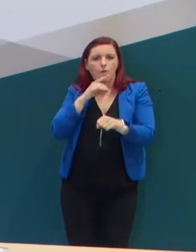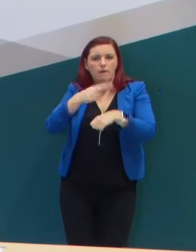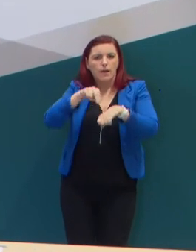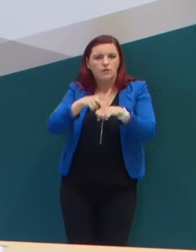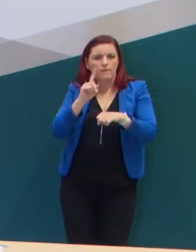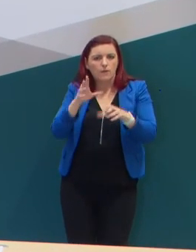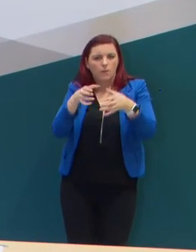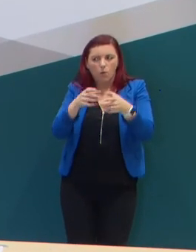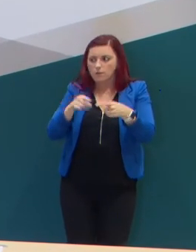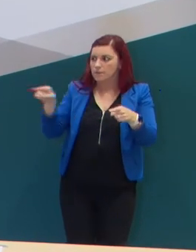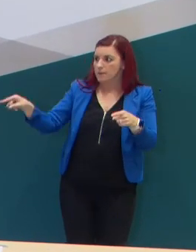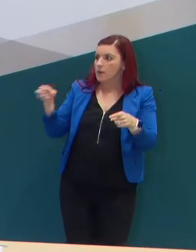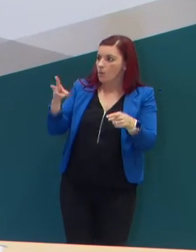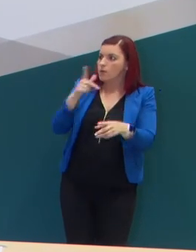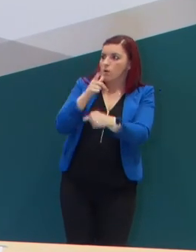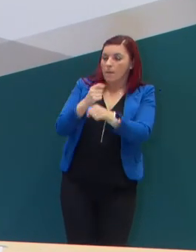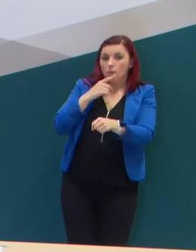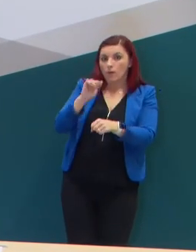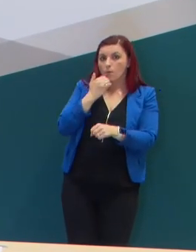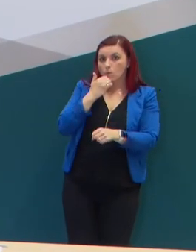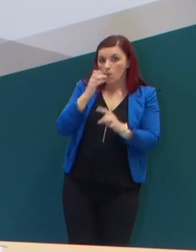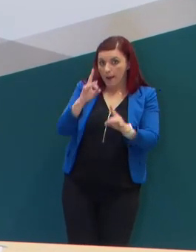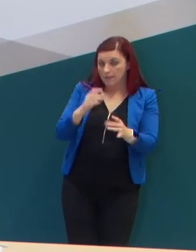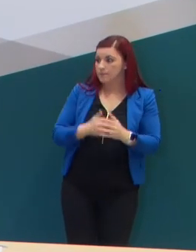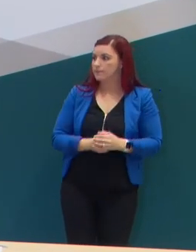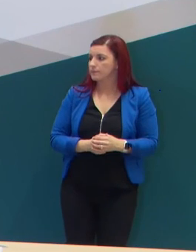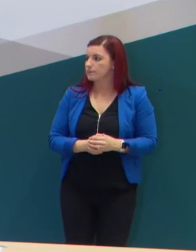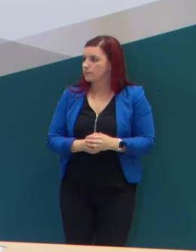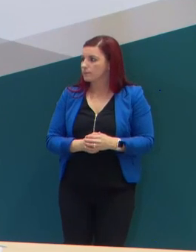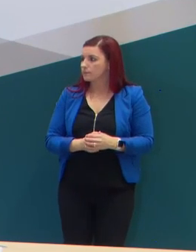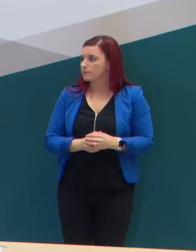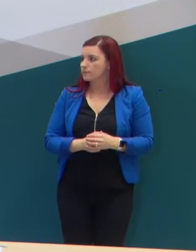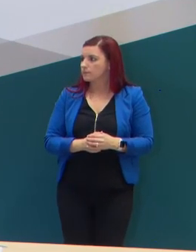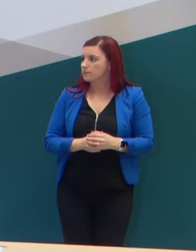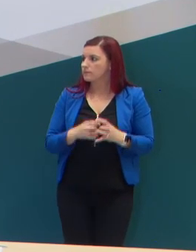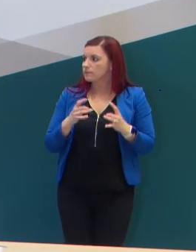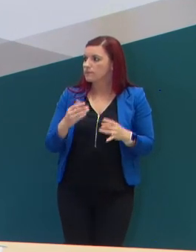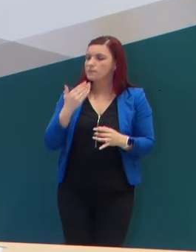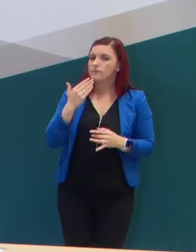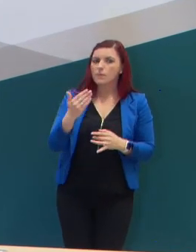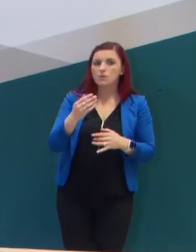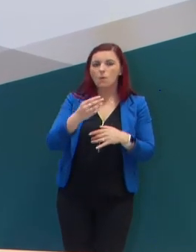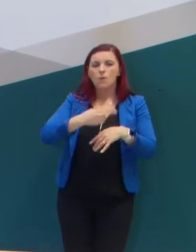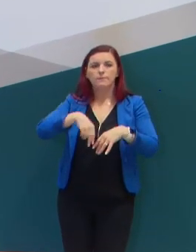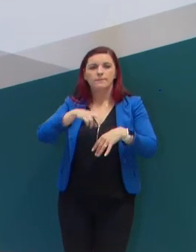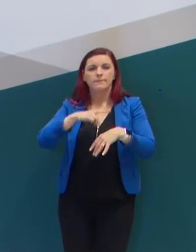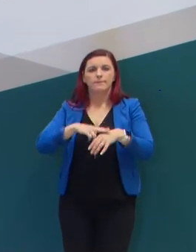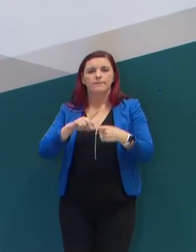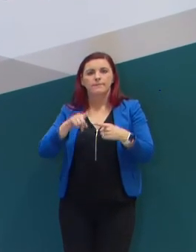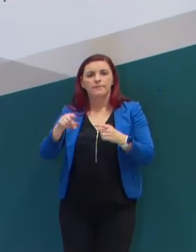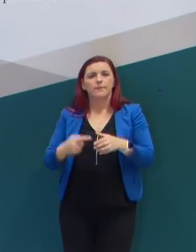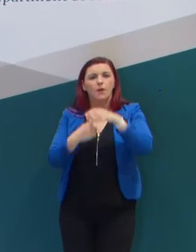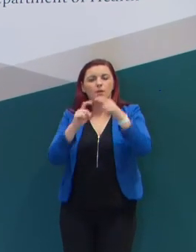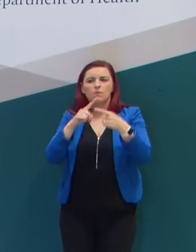that's okay. Okay, thanks. So at the National Virus Reference Laboratory, we're in the